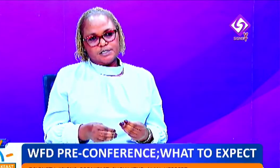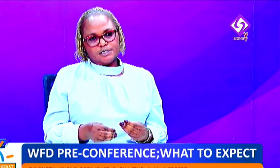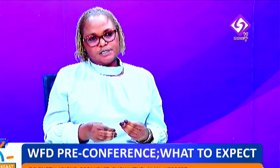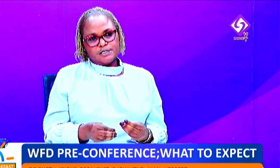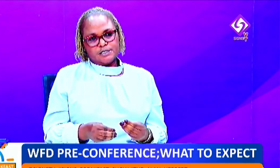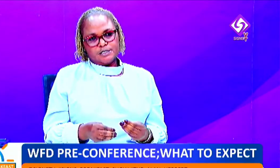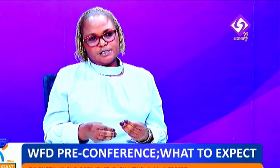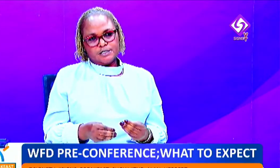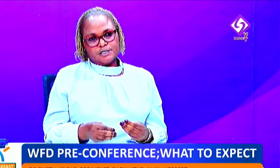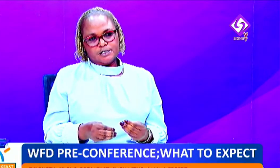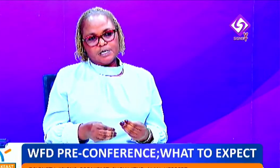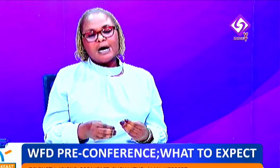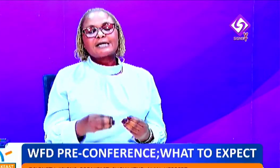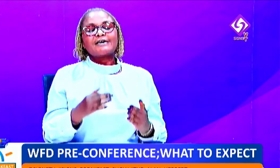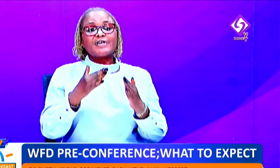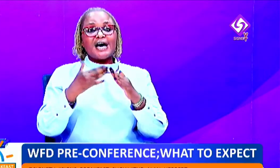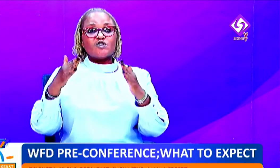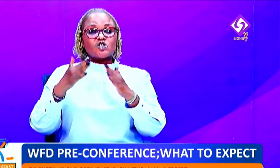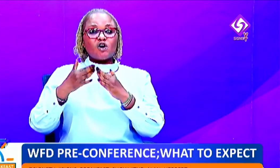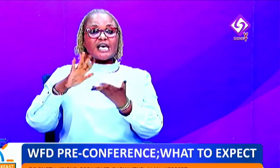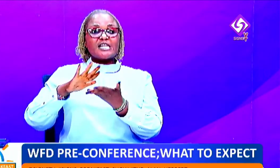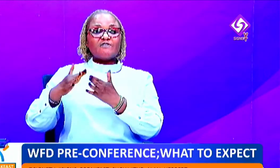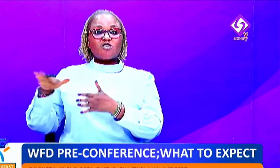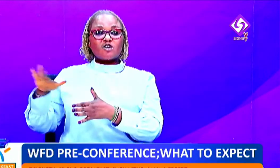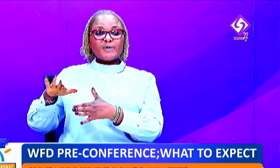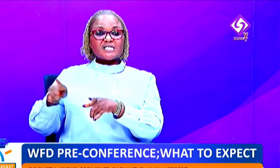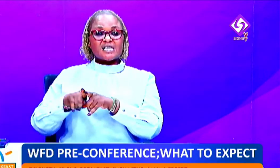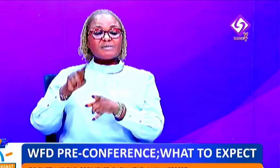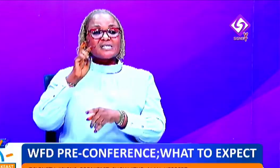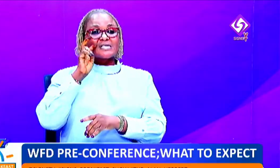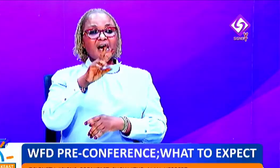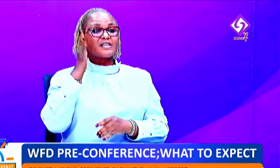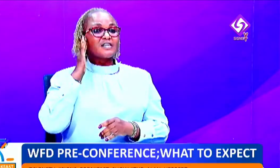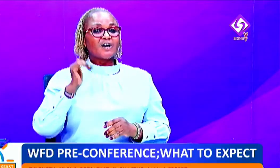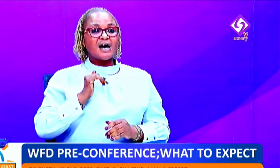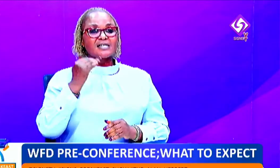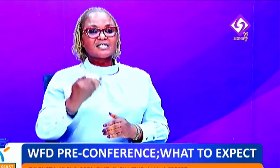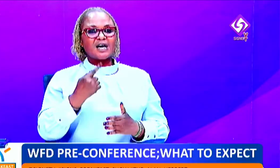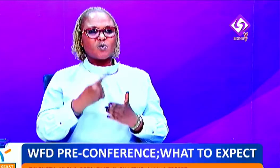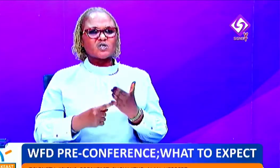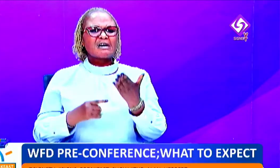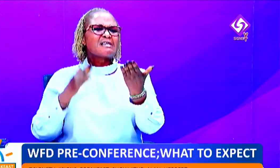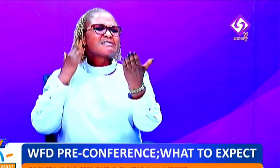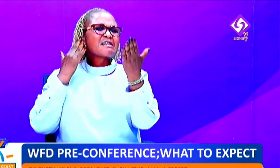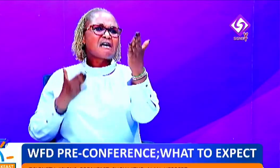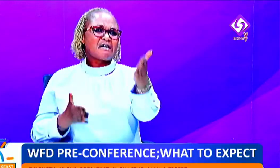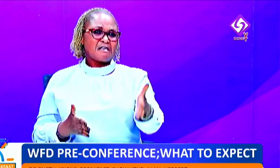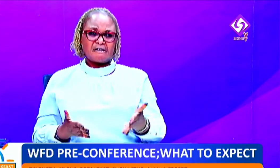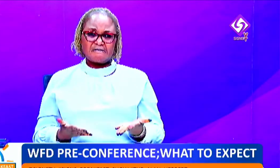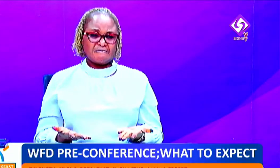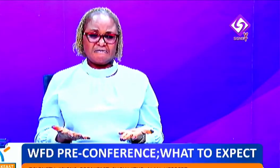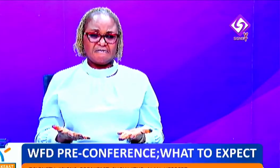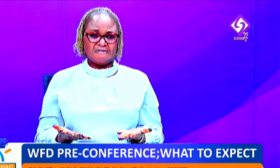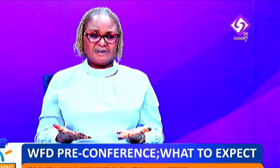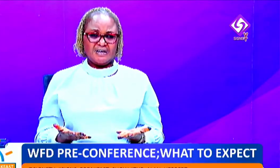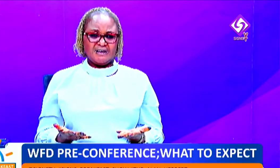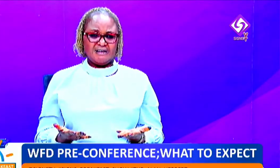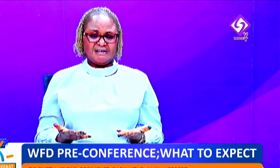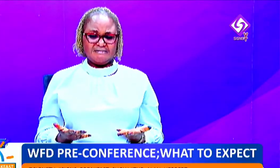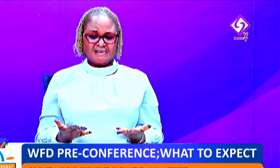creates a challenge. And in the household environment, for example, you will see that people will say, you're a